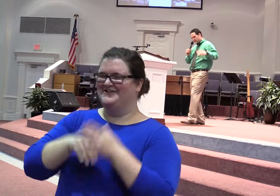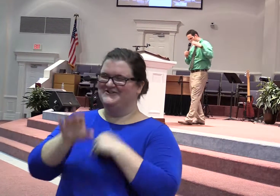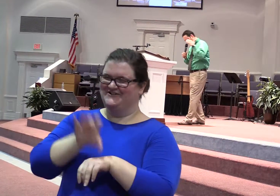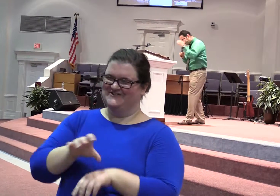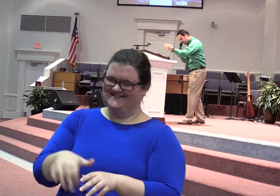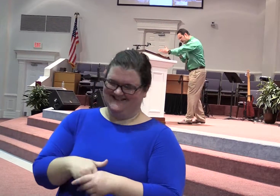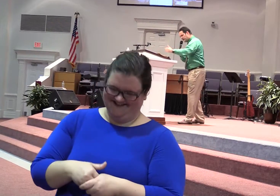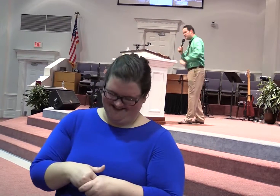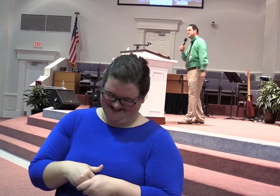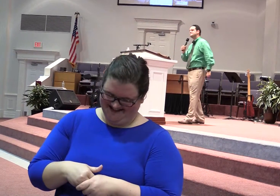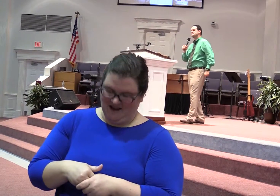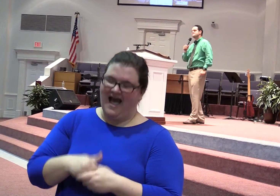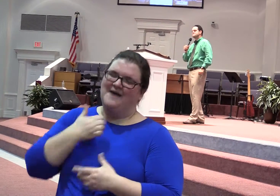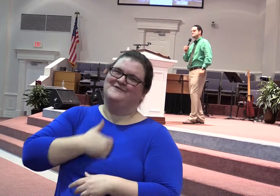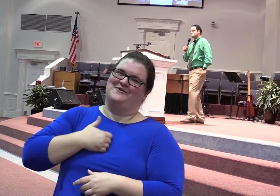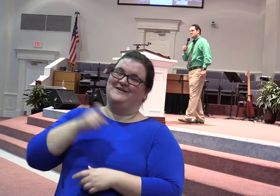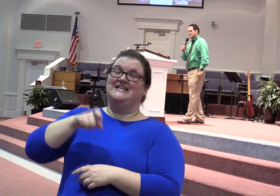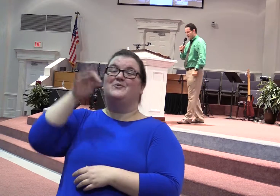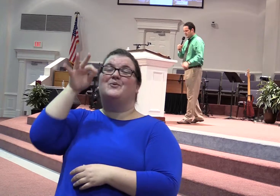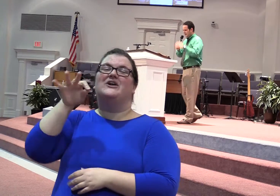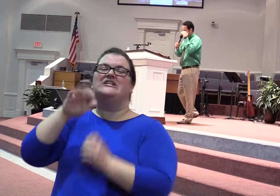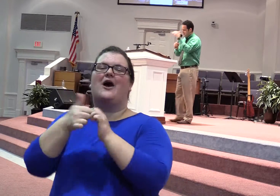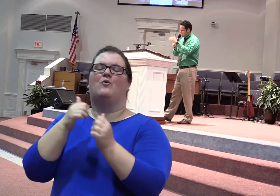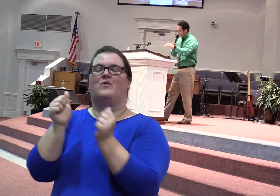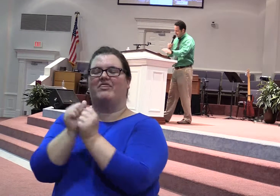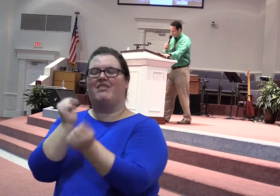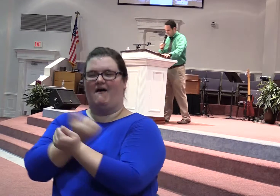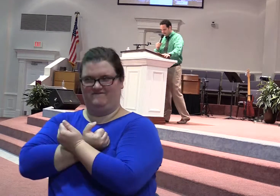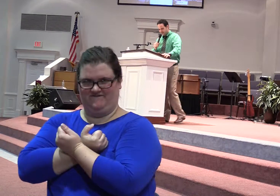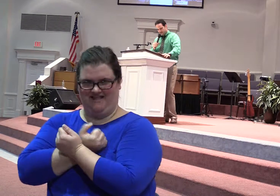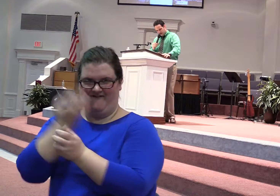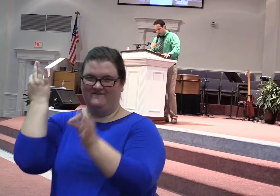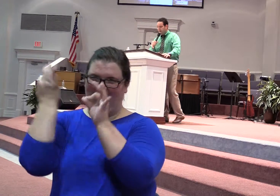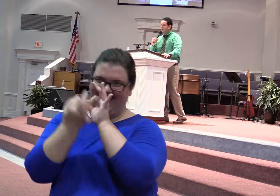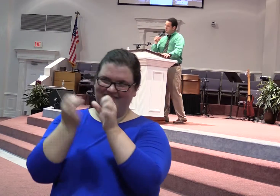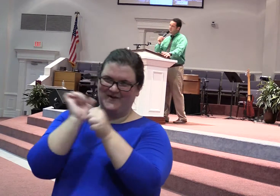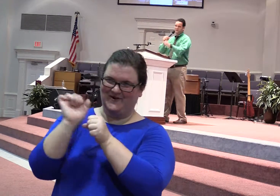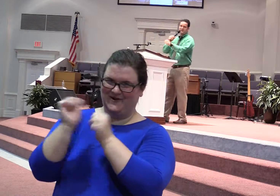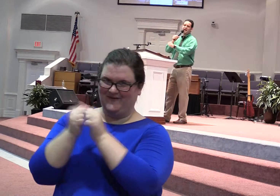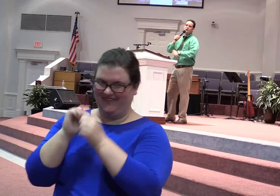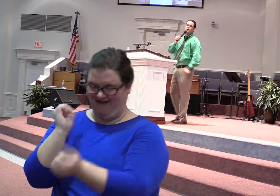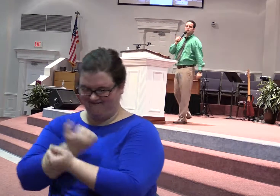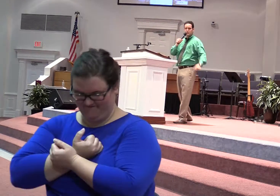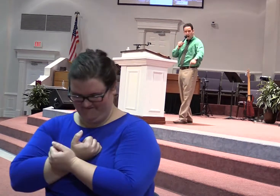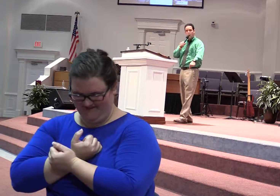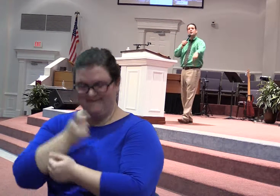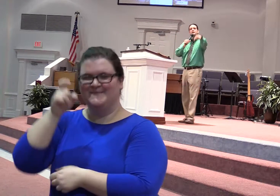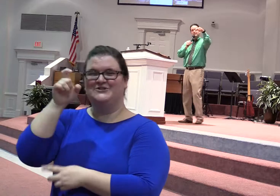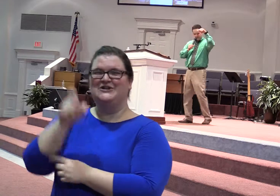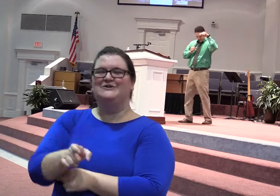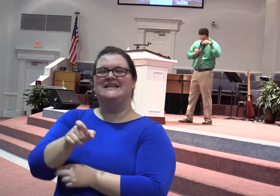We need to preach this in love. Faith that worketh by love. But I'm here to tell you, you better stand on what you